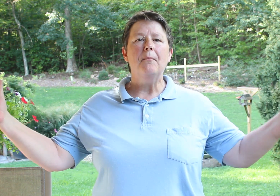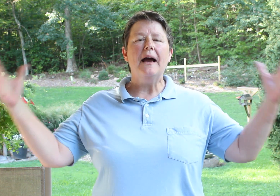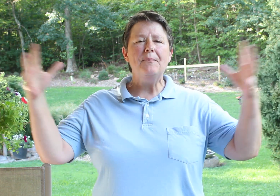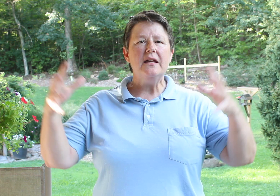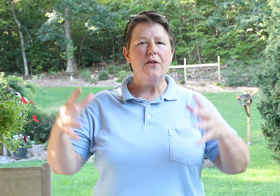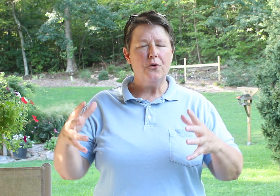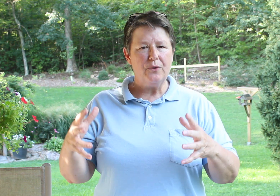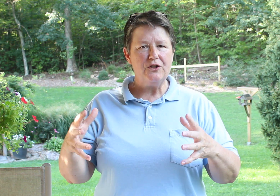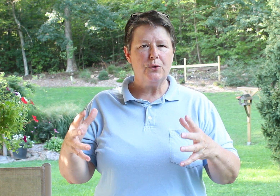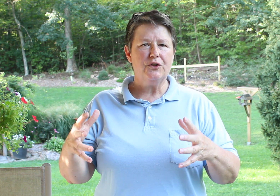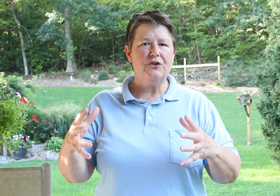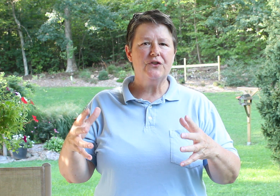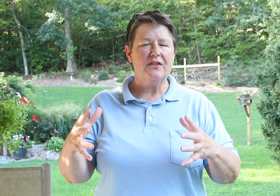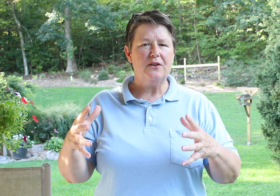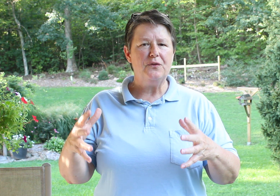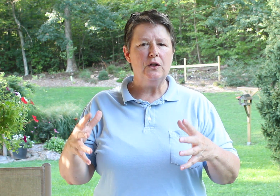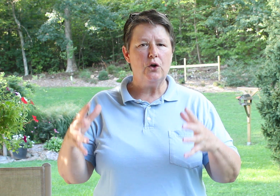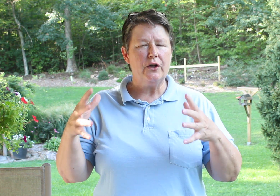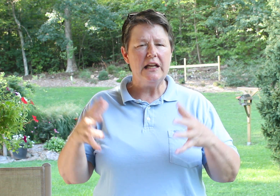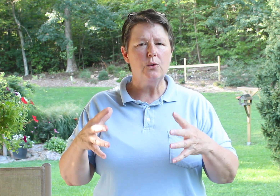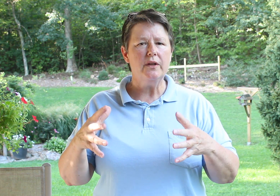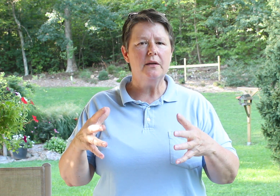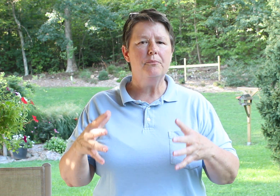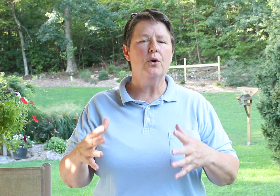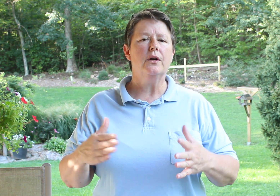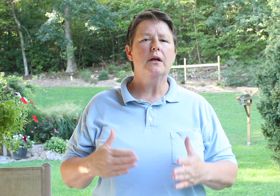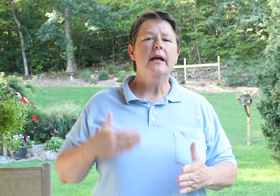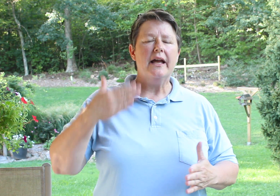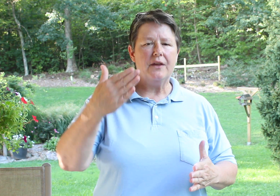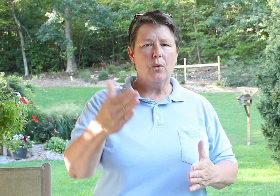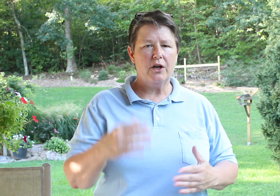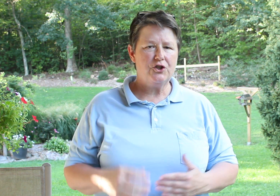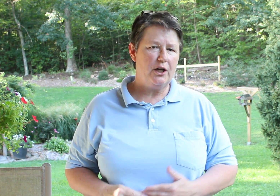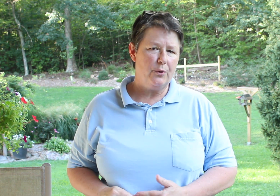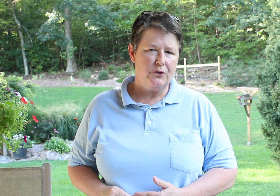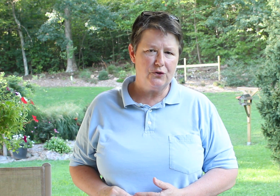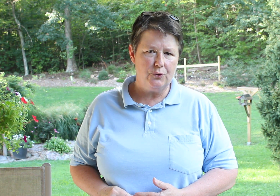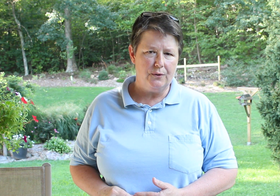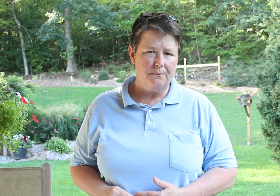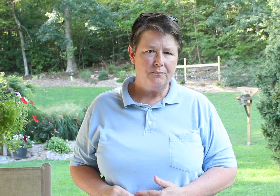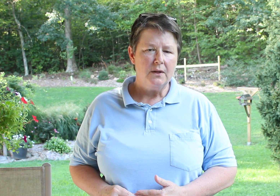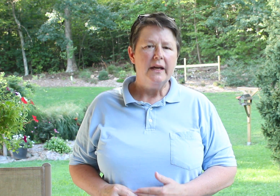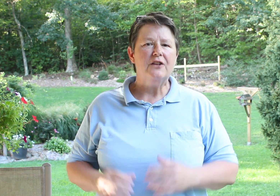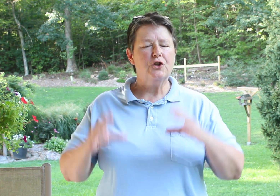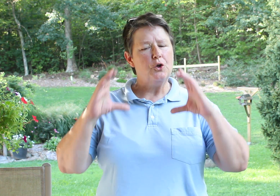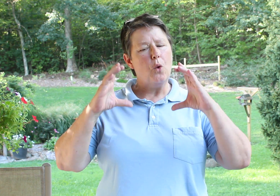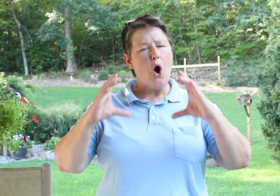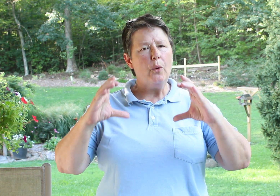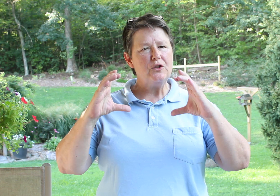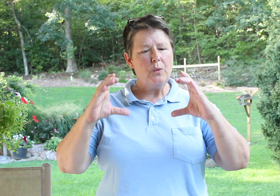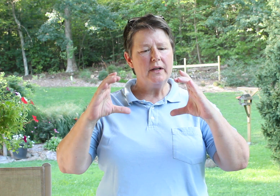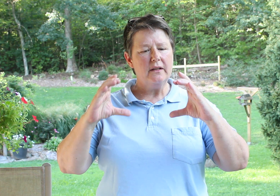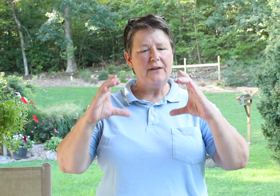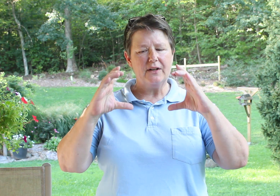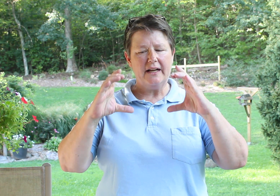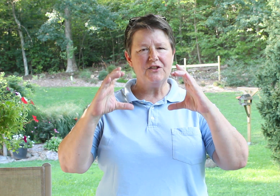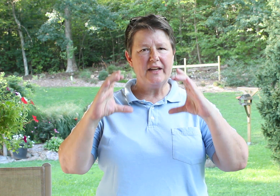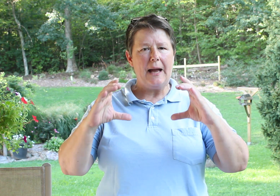might be other resources that they feel are equally important and they want to share with the student. And so you always want to leave a nice gap